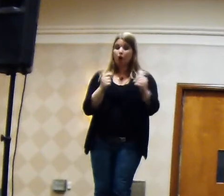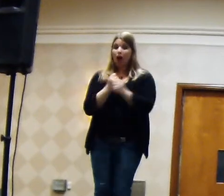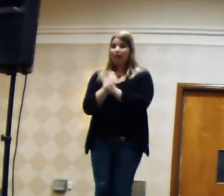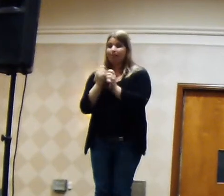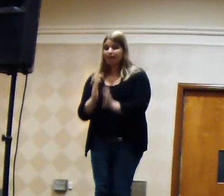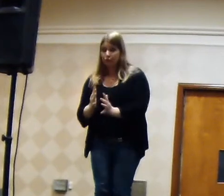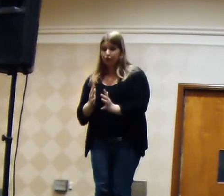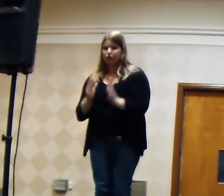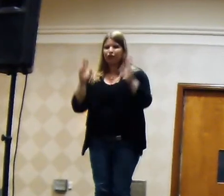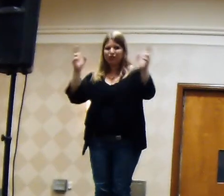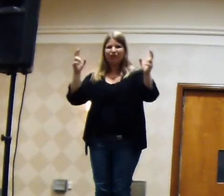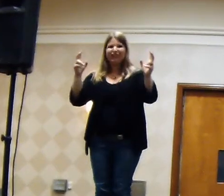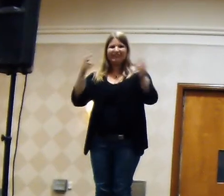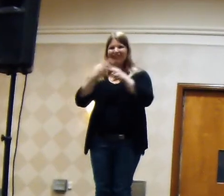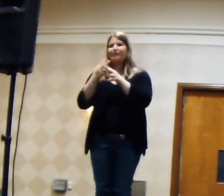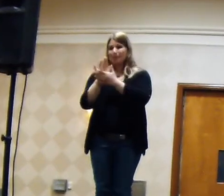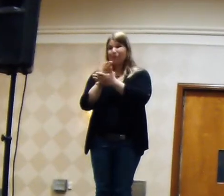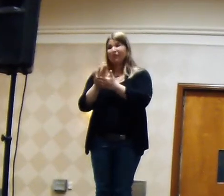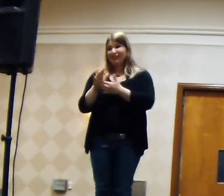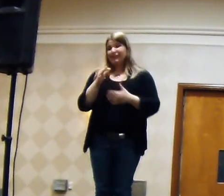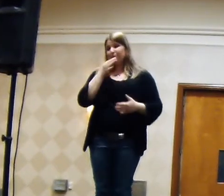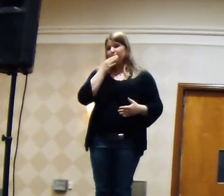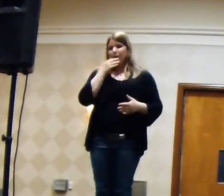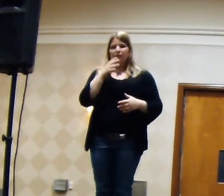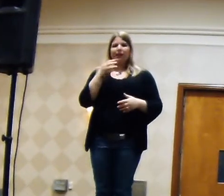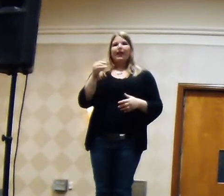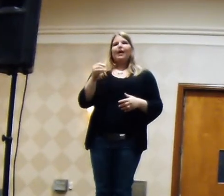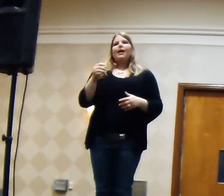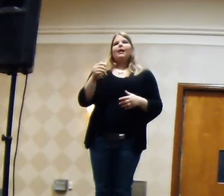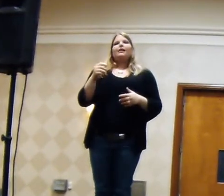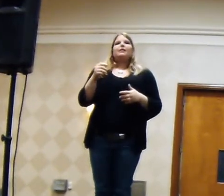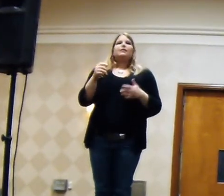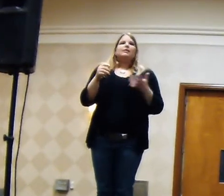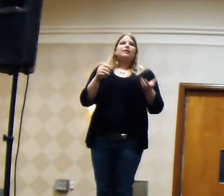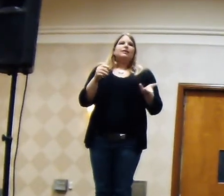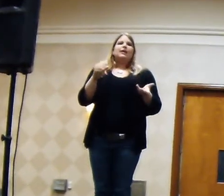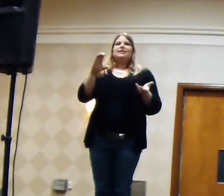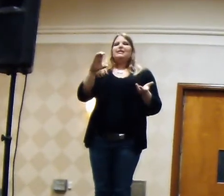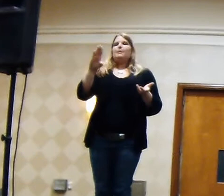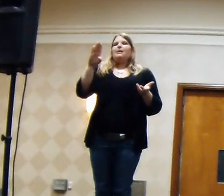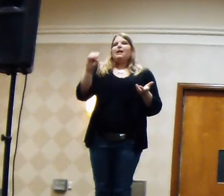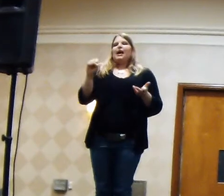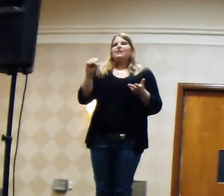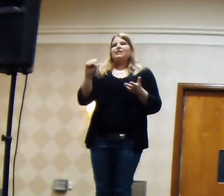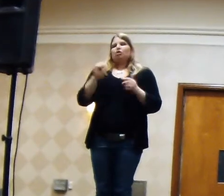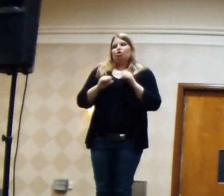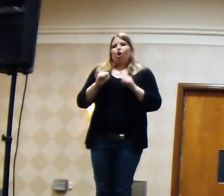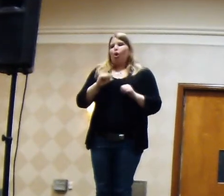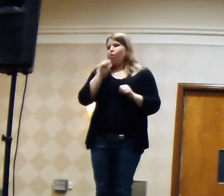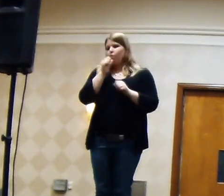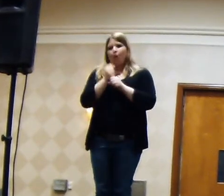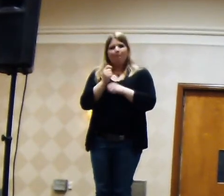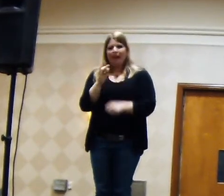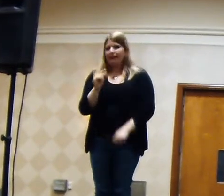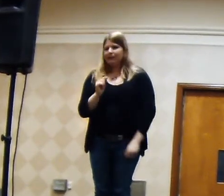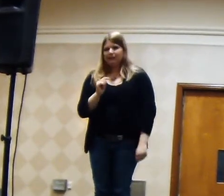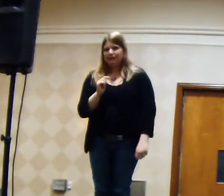waiting to see about a pilot that I did called 4 Stars. It doesn't look great. It's on CBS. I don't think it's going to make it. And I